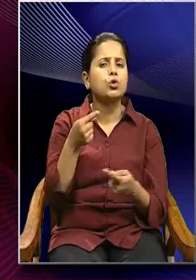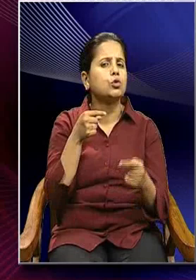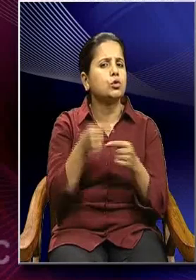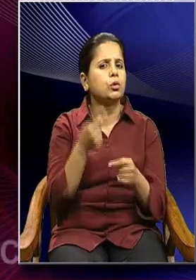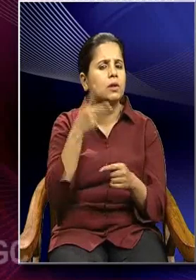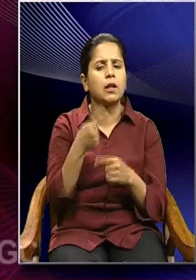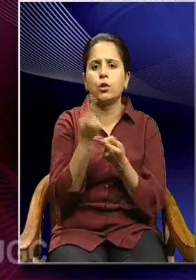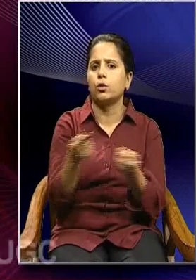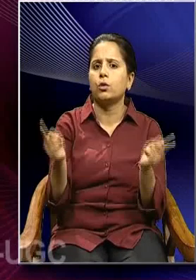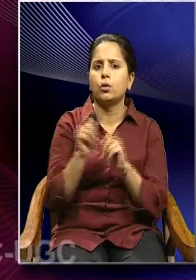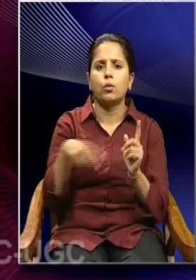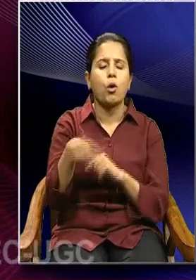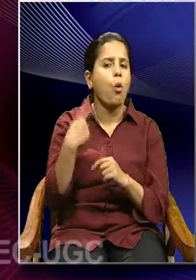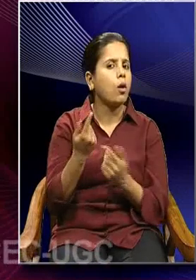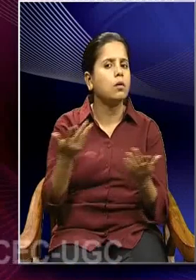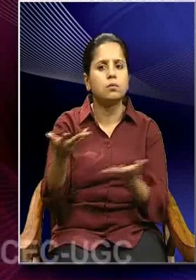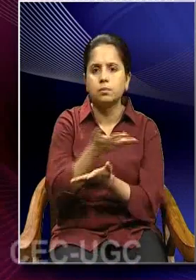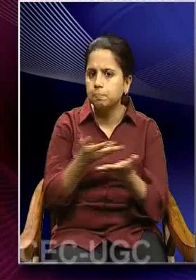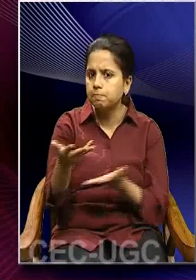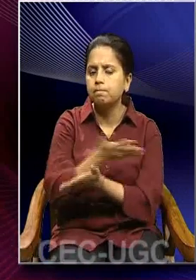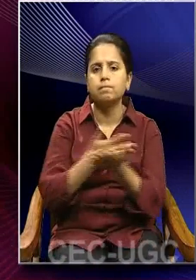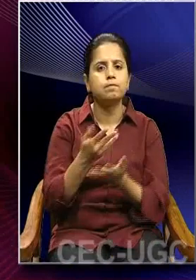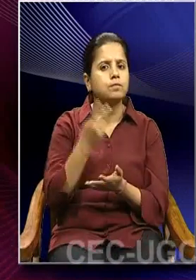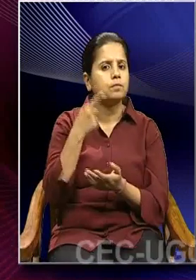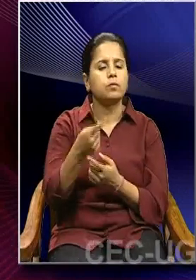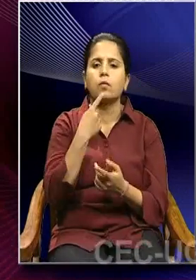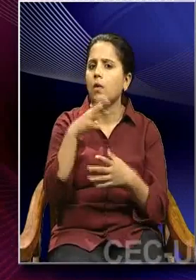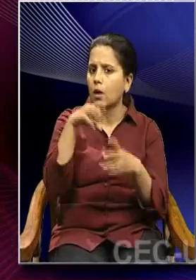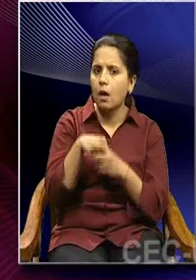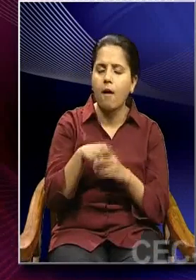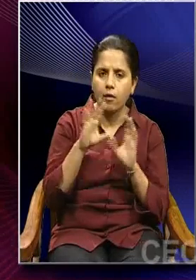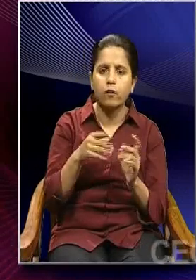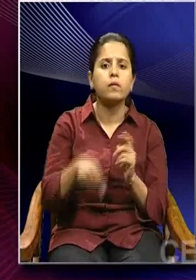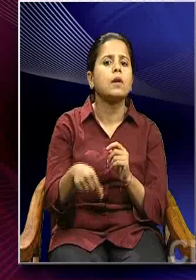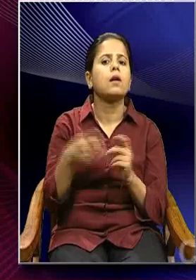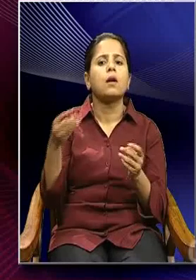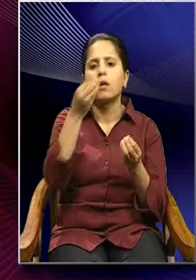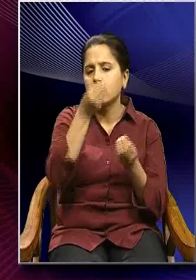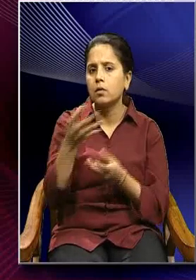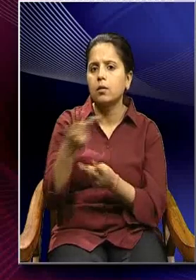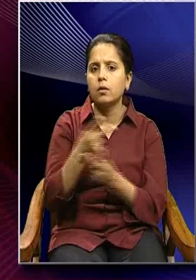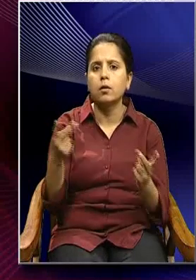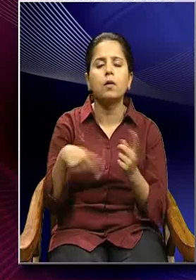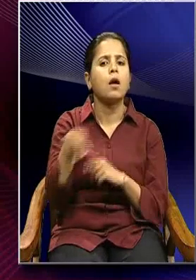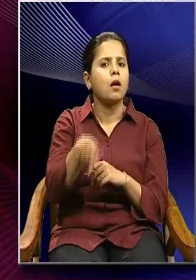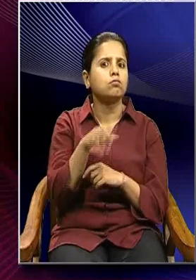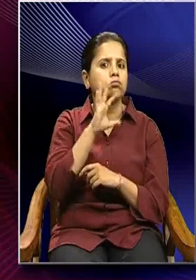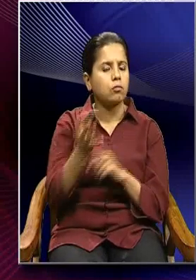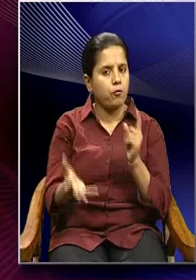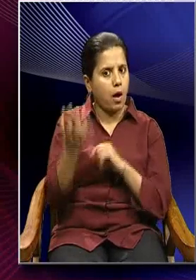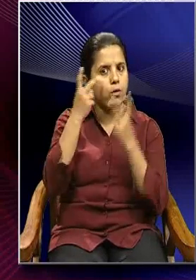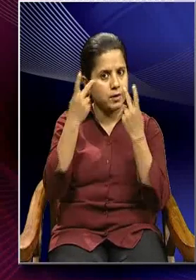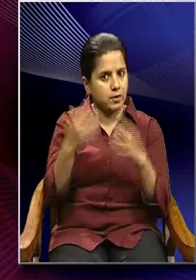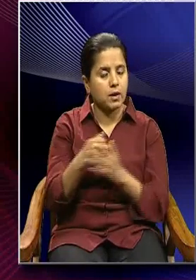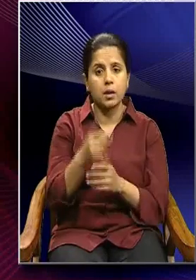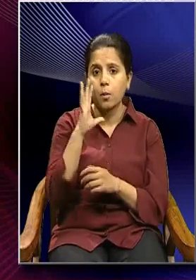a room and only discussion was part of that, and so it was trying to convey a kind of a reality. We also find that there were other